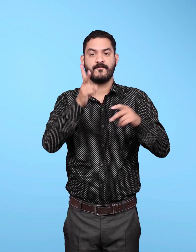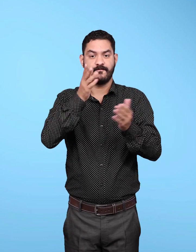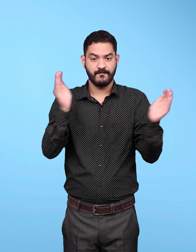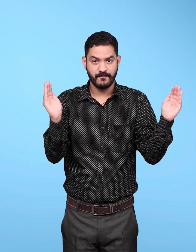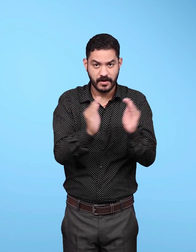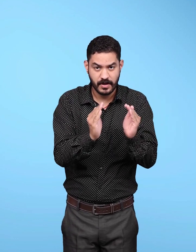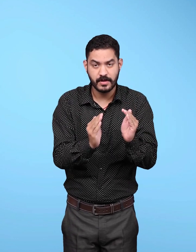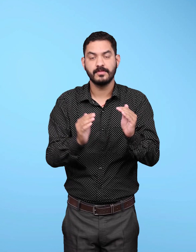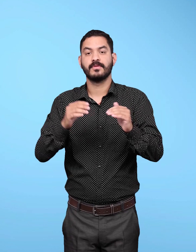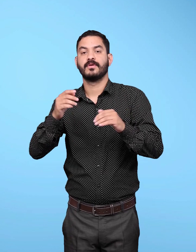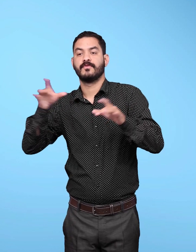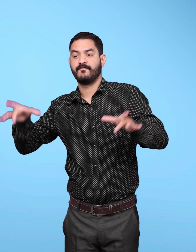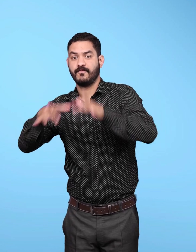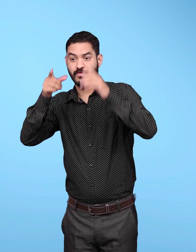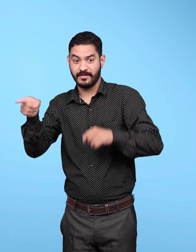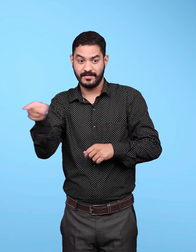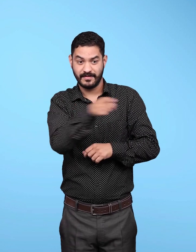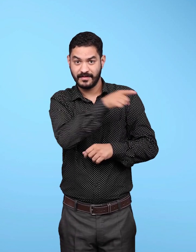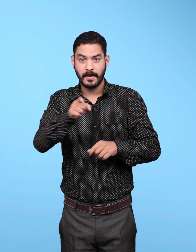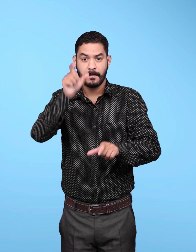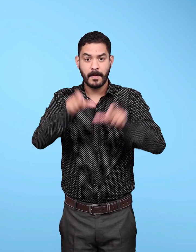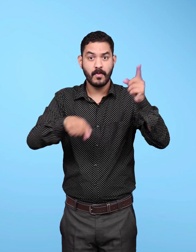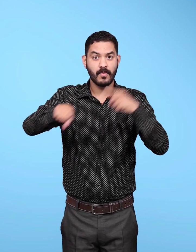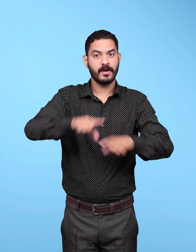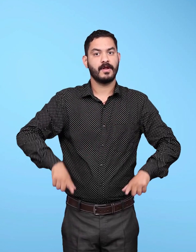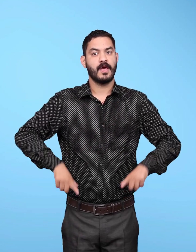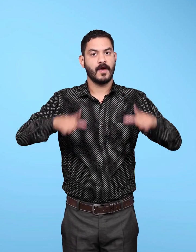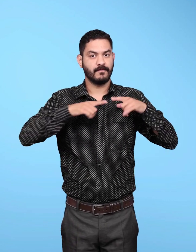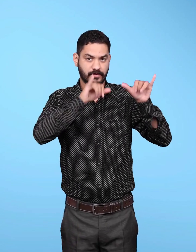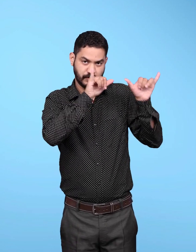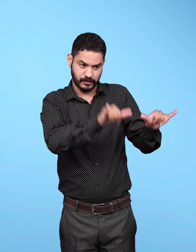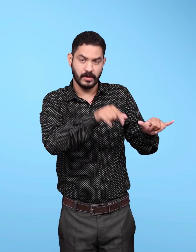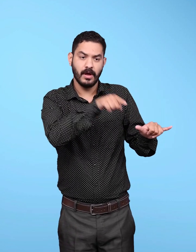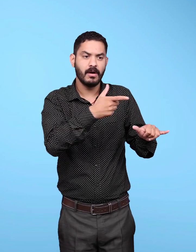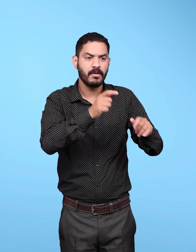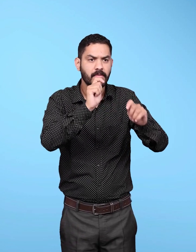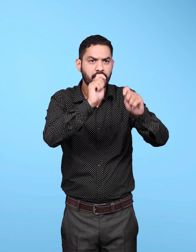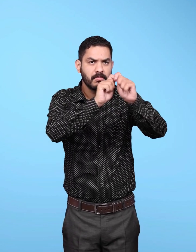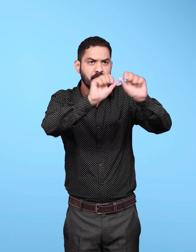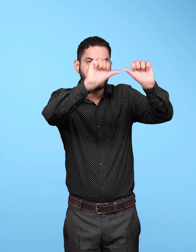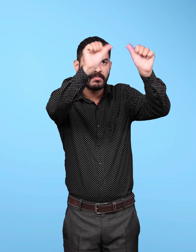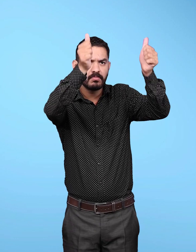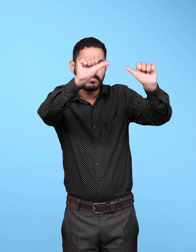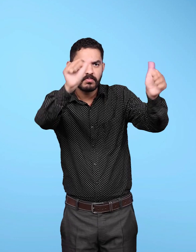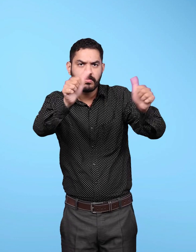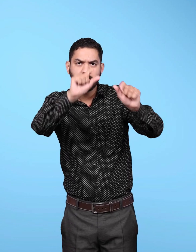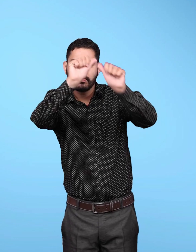people's lives in towns and villages, as well as in the forest. Many of these sculptures